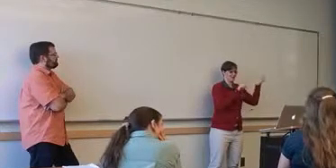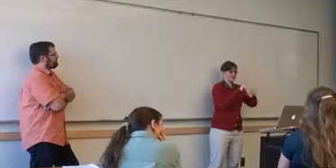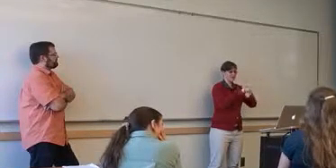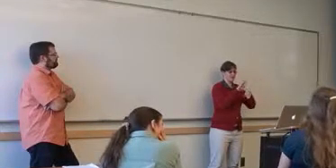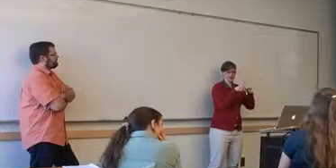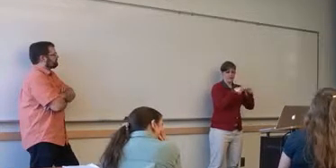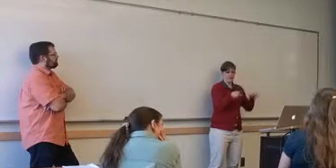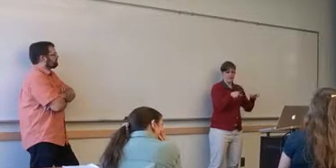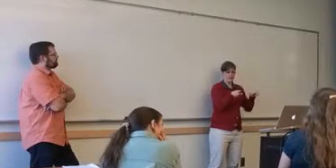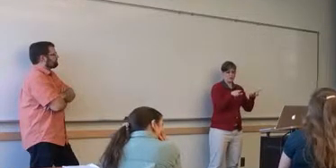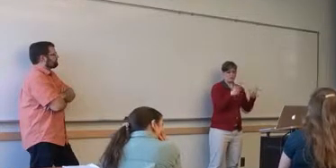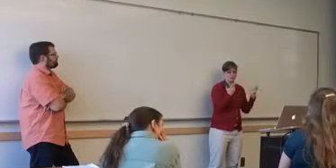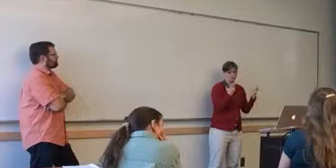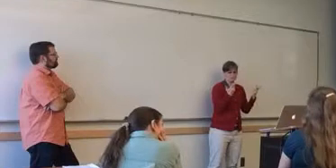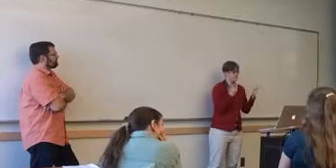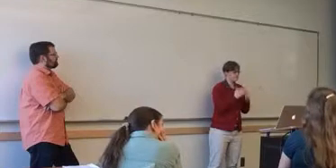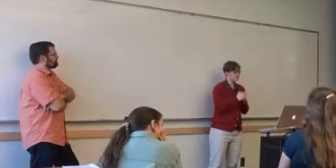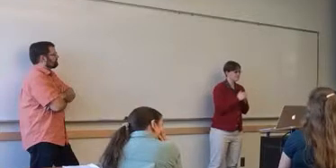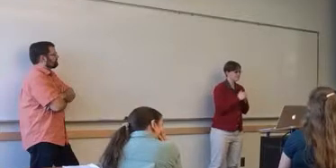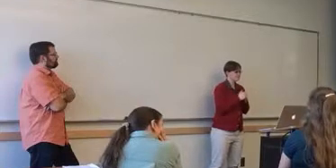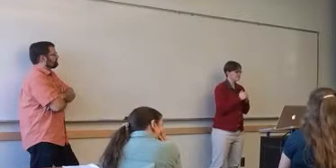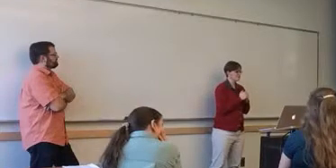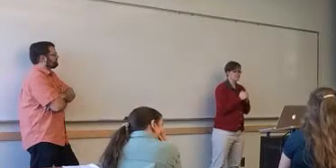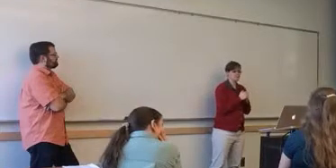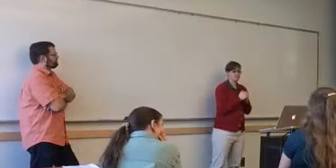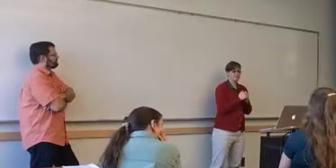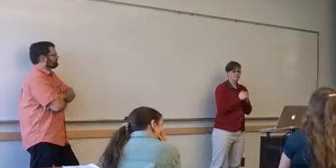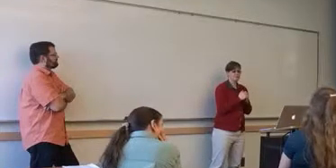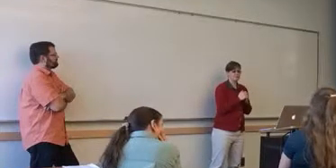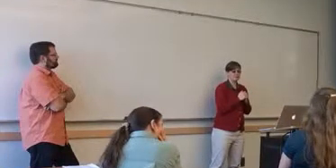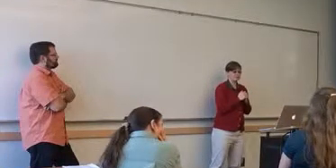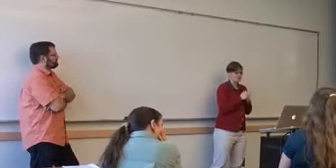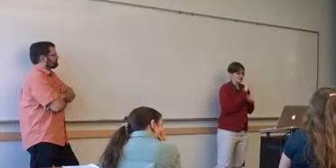are going to school in this ASL English bilingual system.